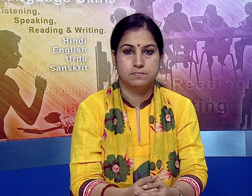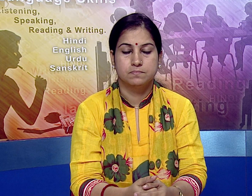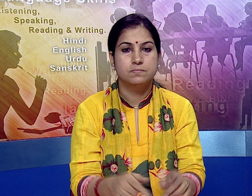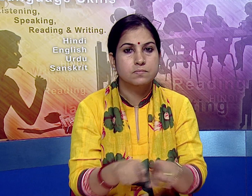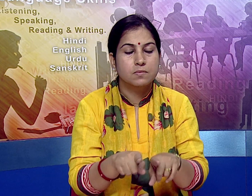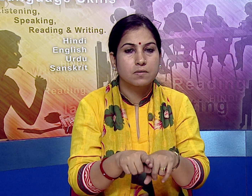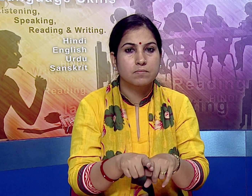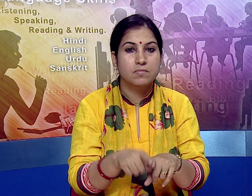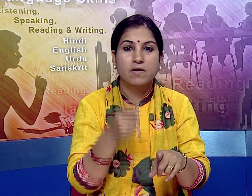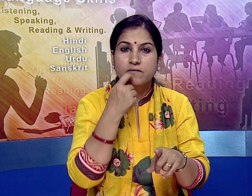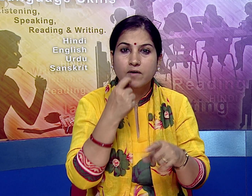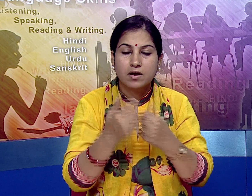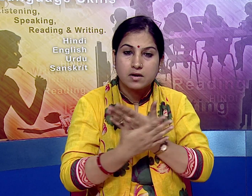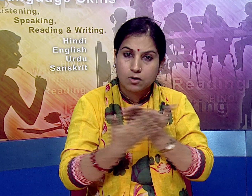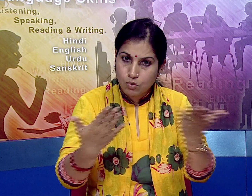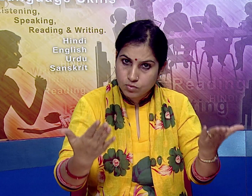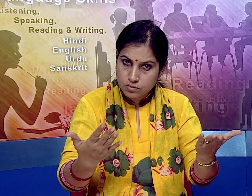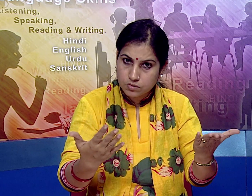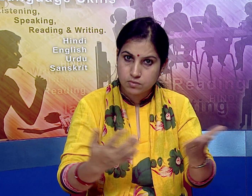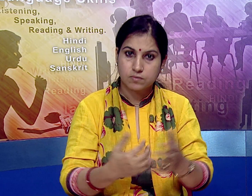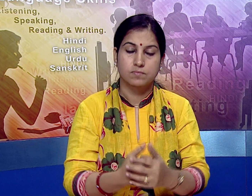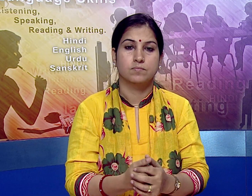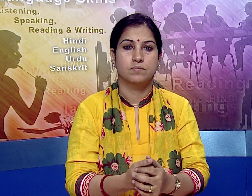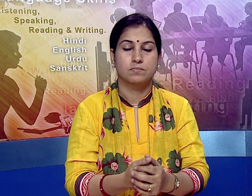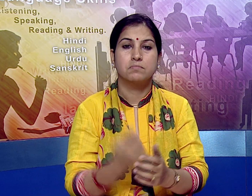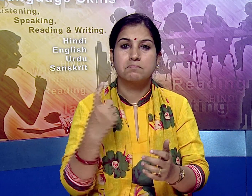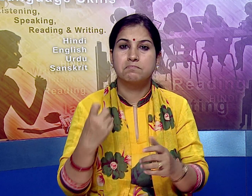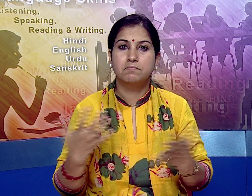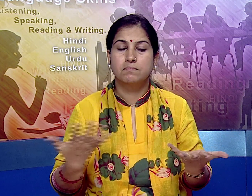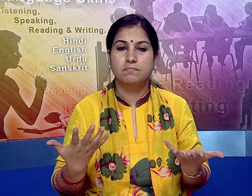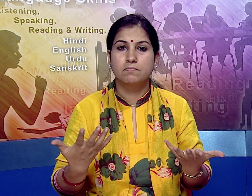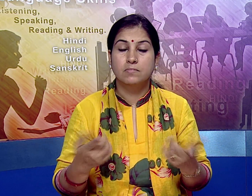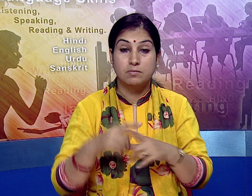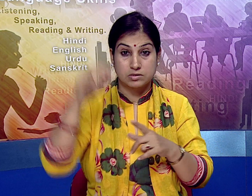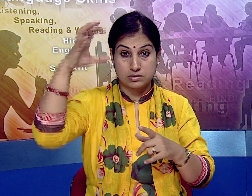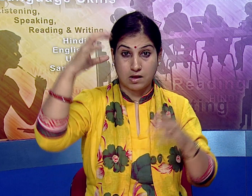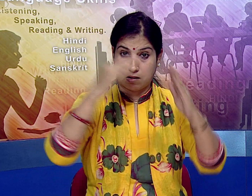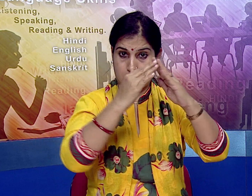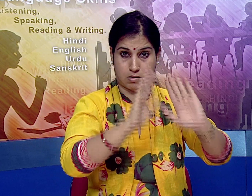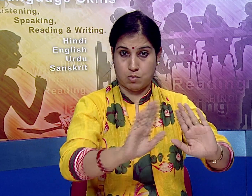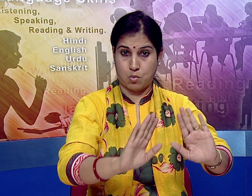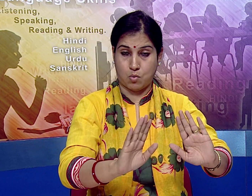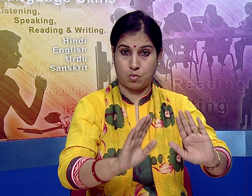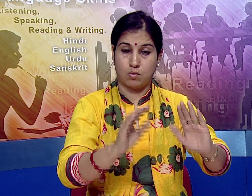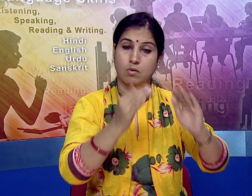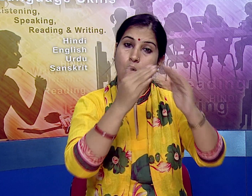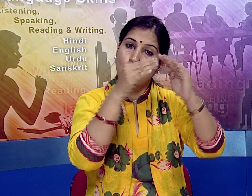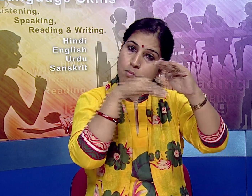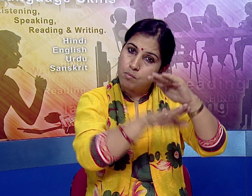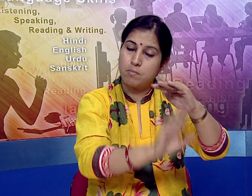as for white cotton clothes, except instead of sunlight, dry the fabric in shade.